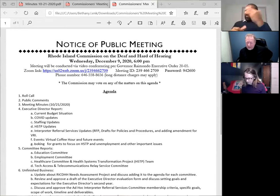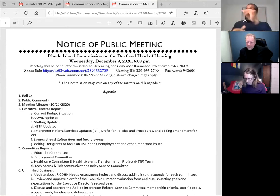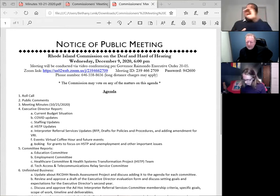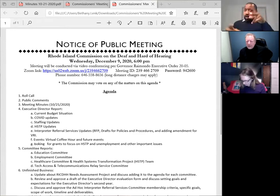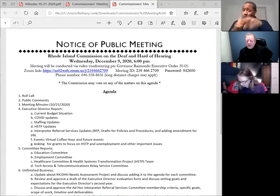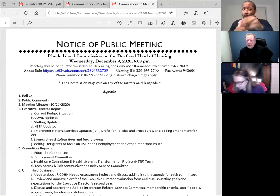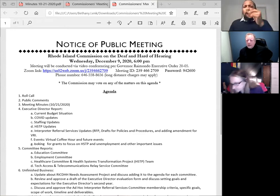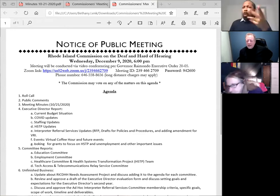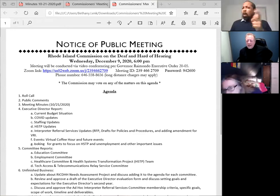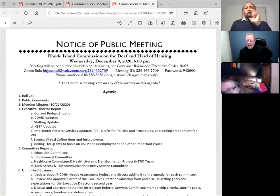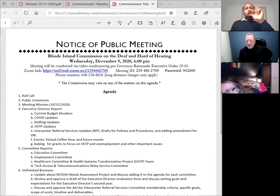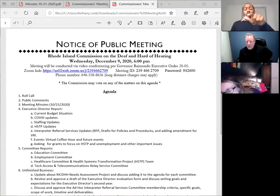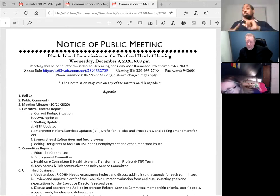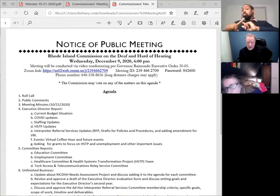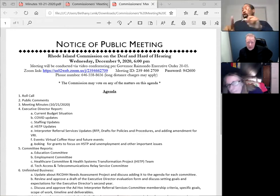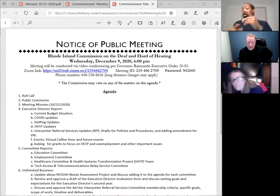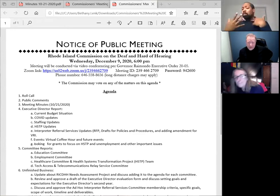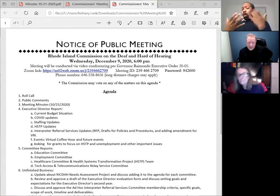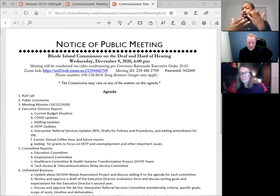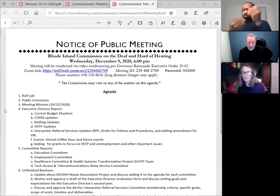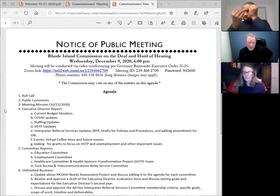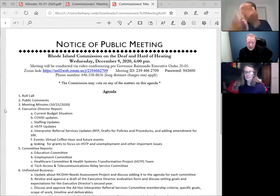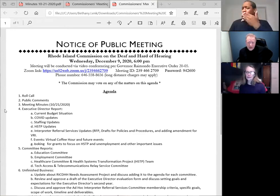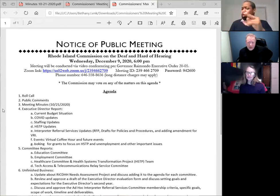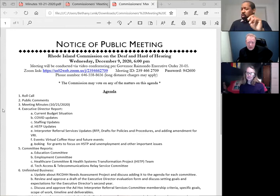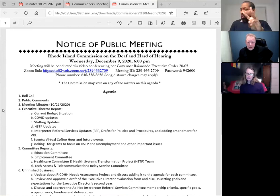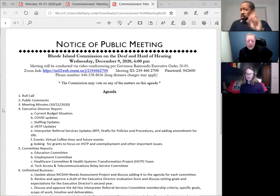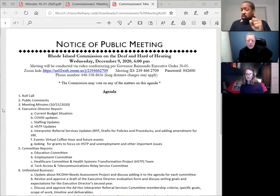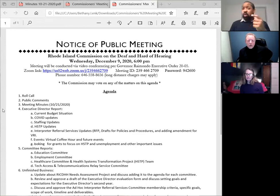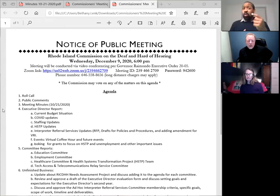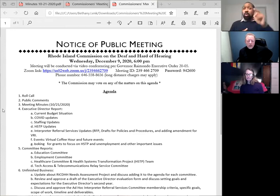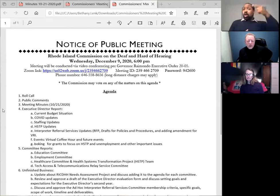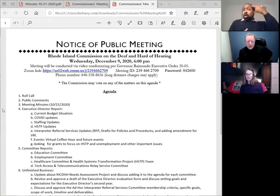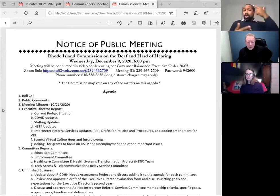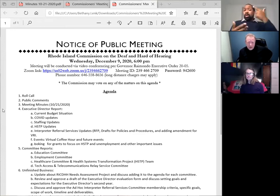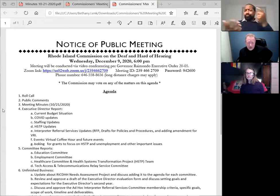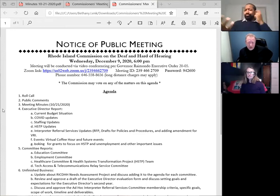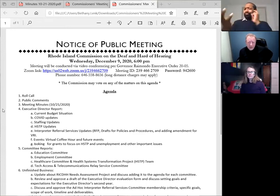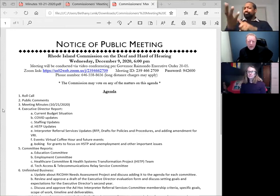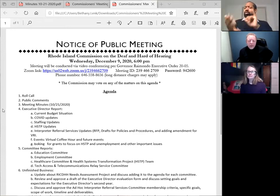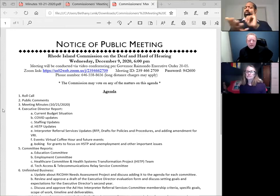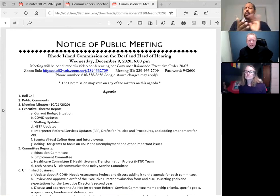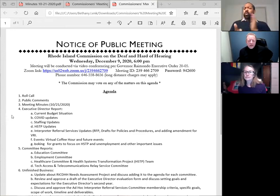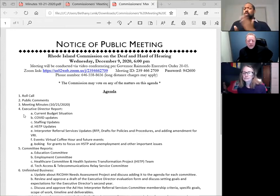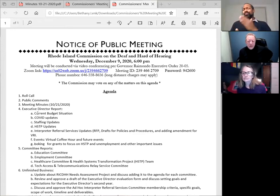cut. Okay. Now, whether it's going to be a 15% cut or not, we don't know, but I will let you know some good news though.